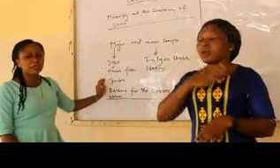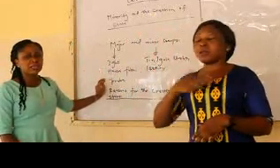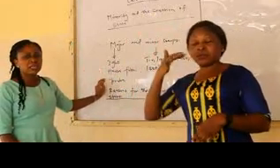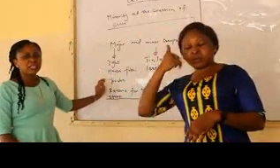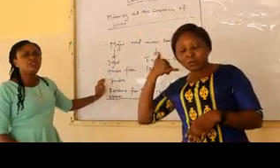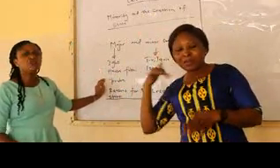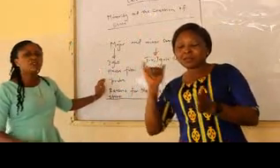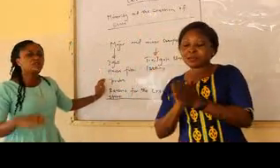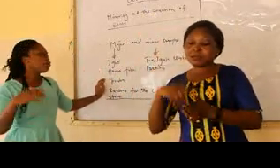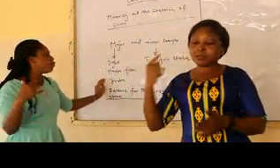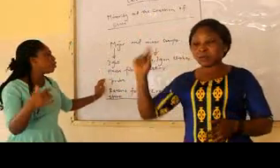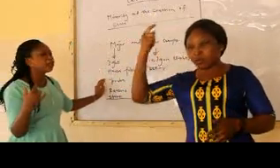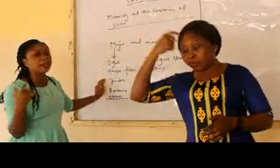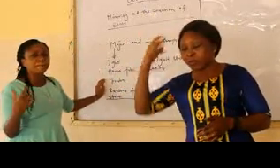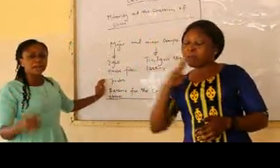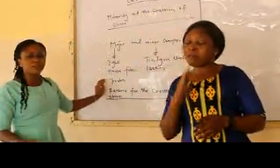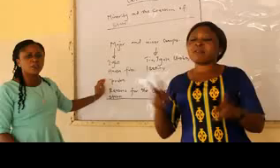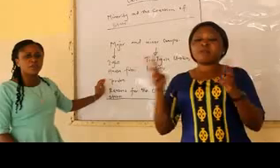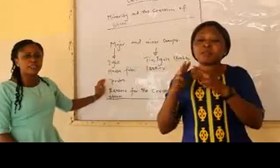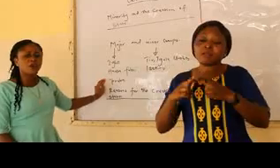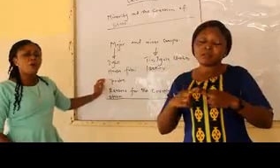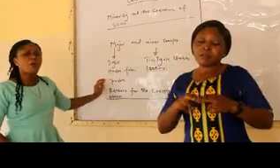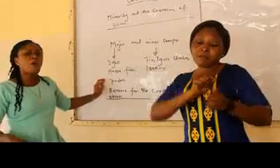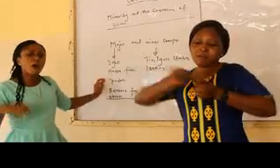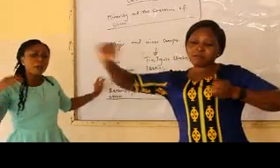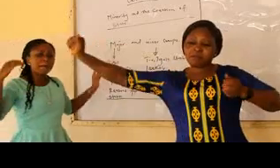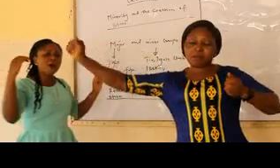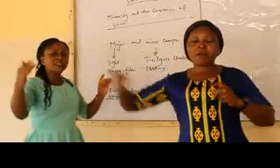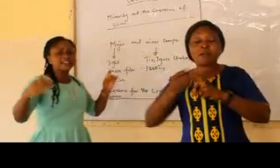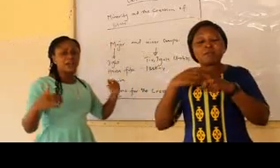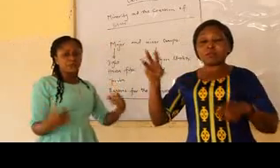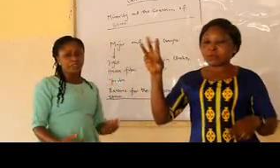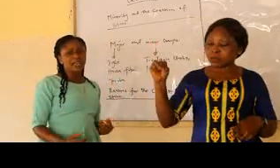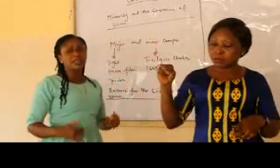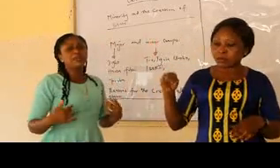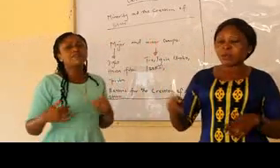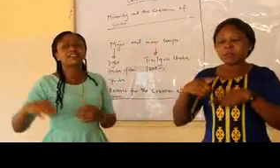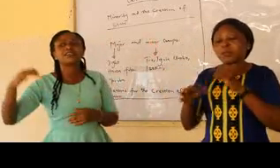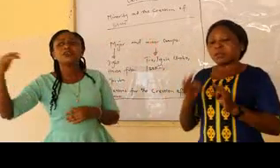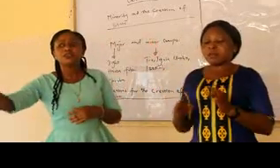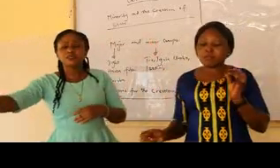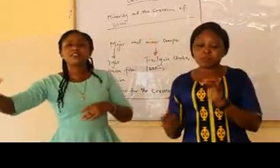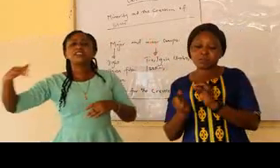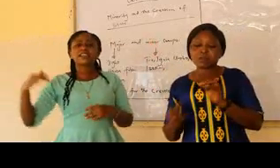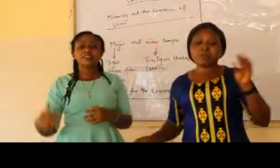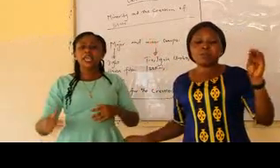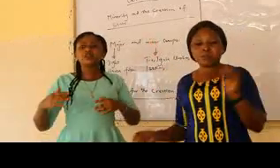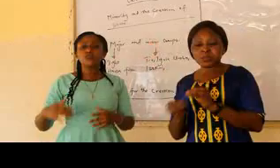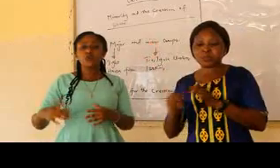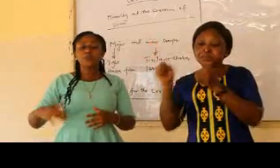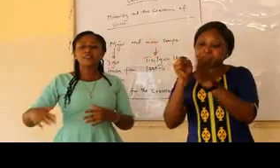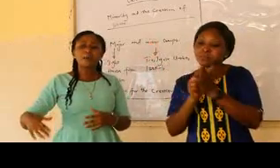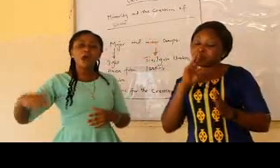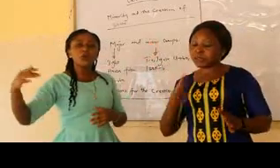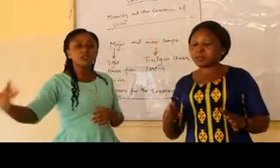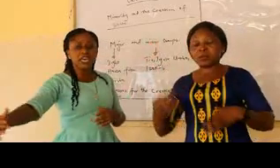them. They do not feel the impact of government. But when more states are created, they believe that they too